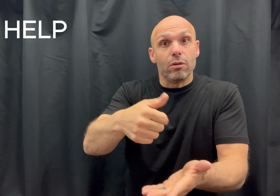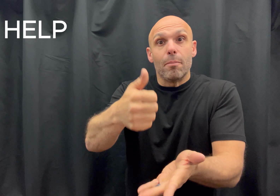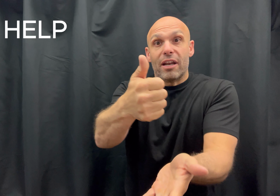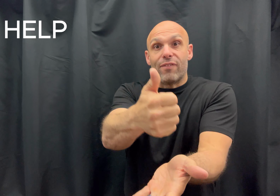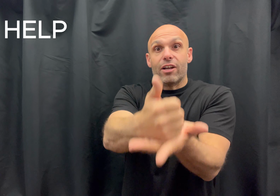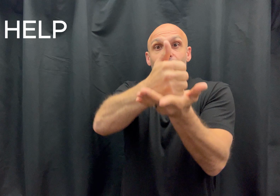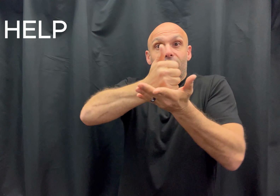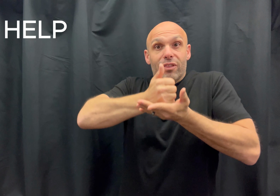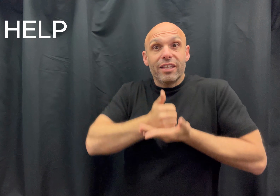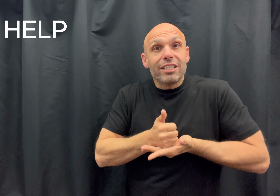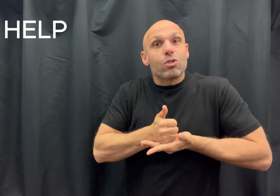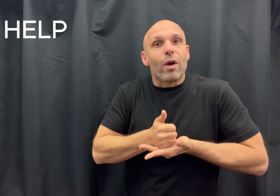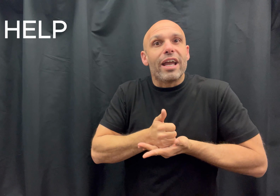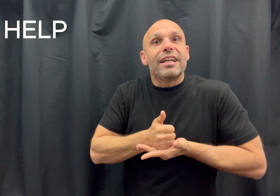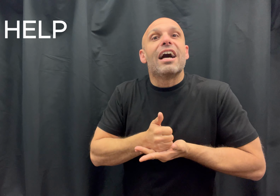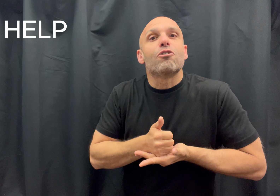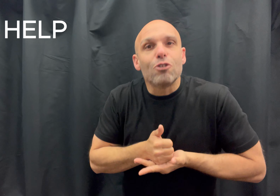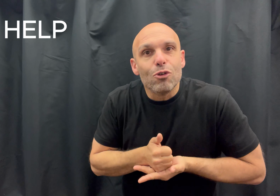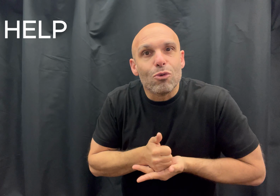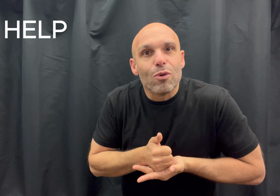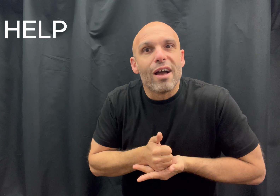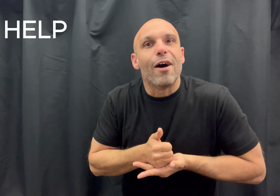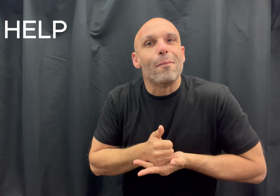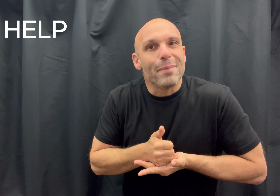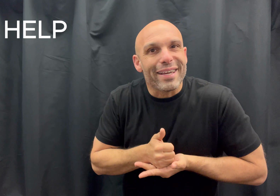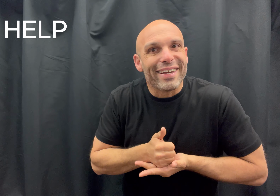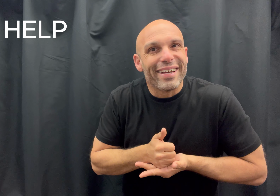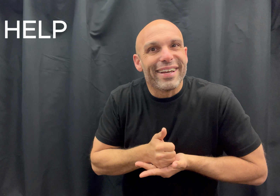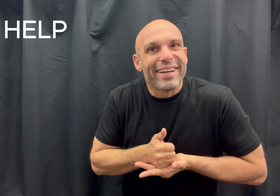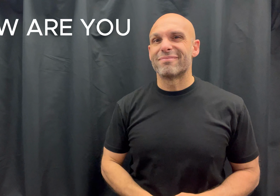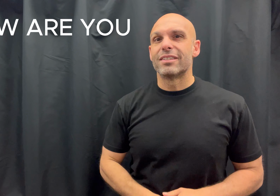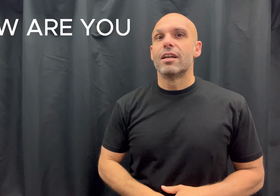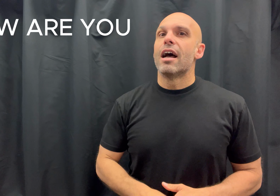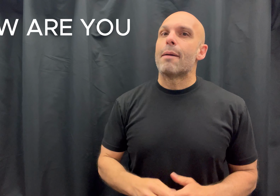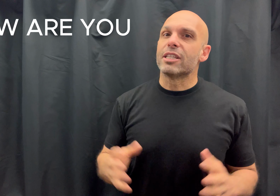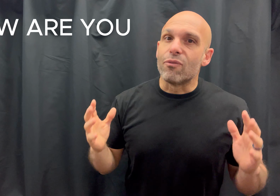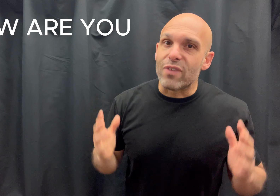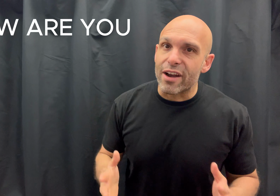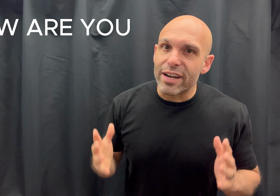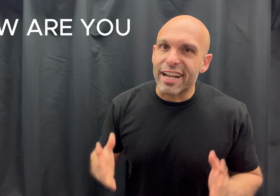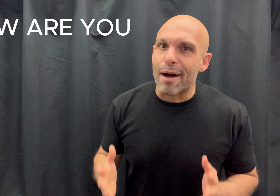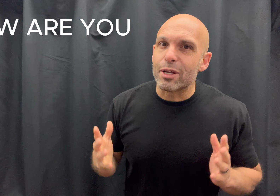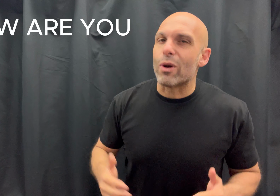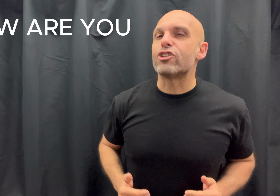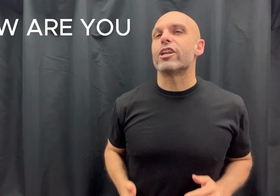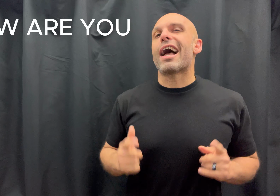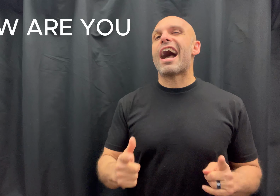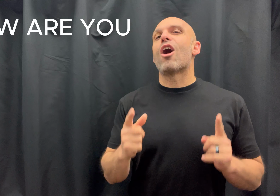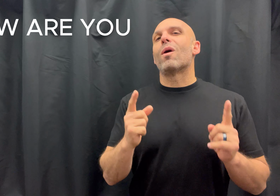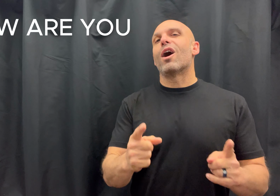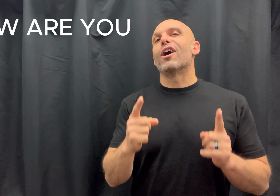But if I go this way, now you help me. How about the very common question, how are